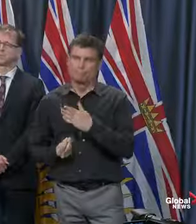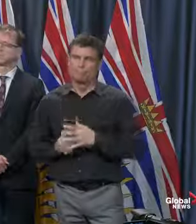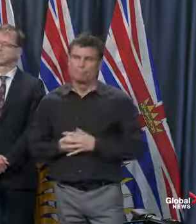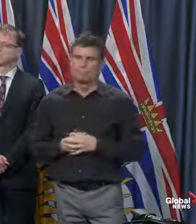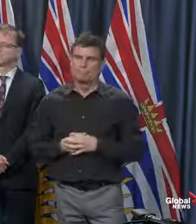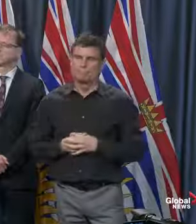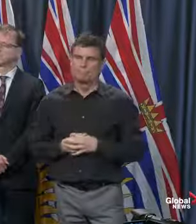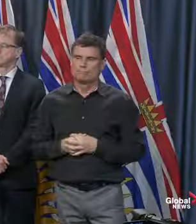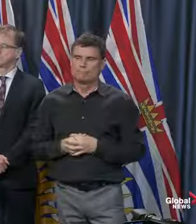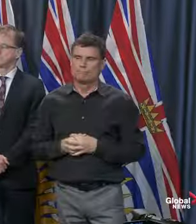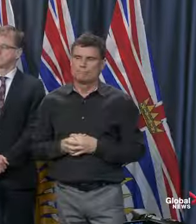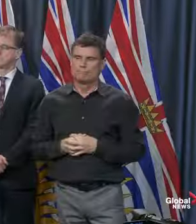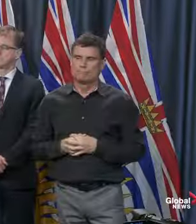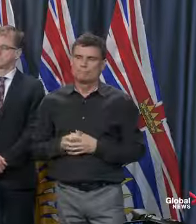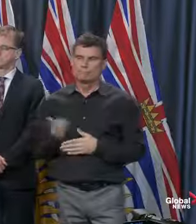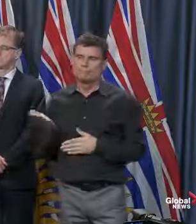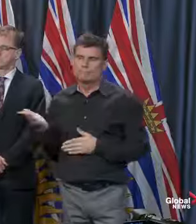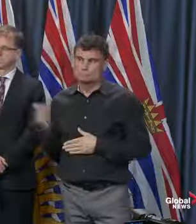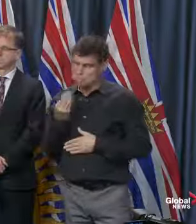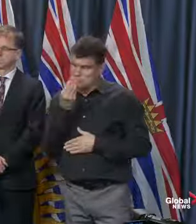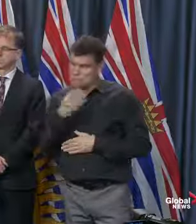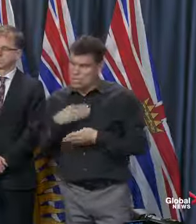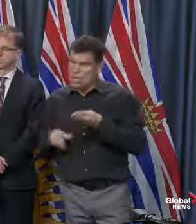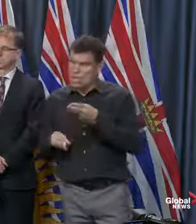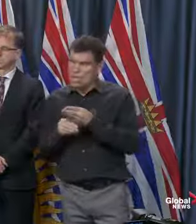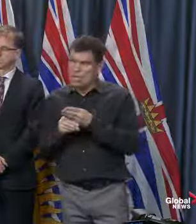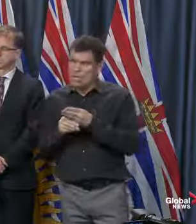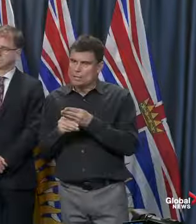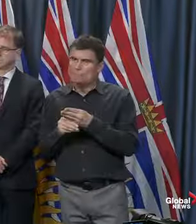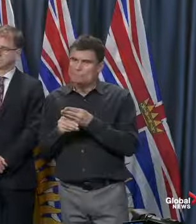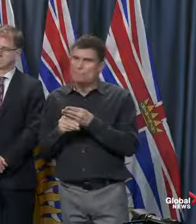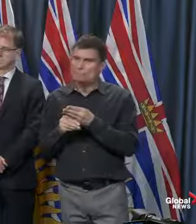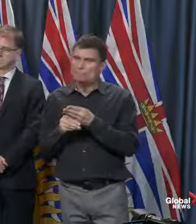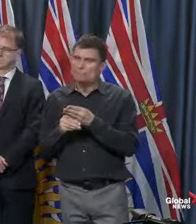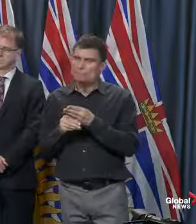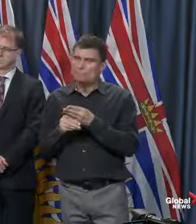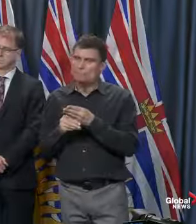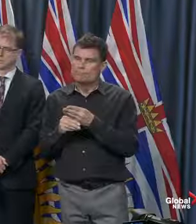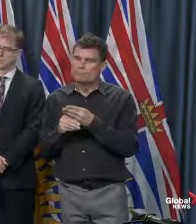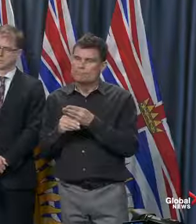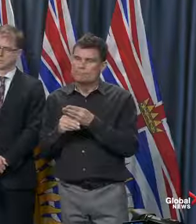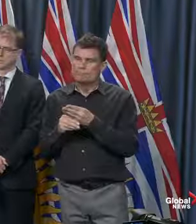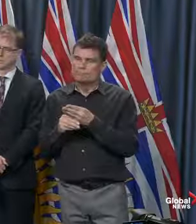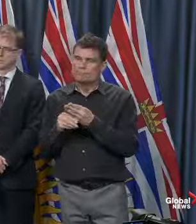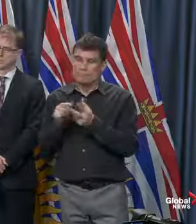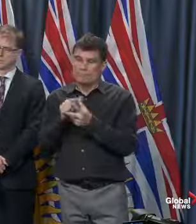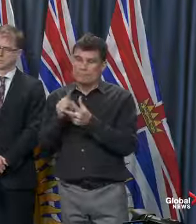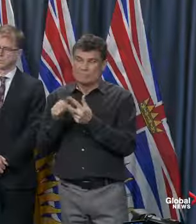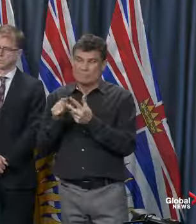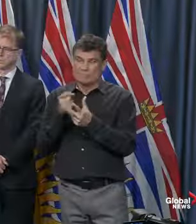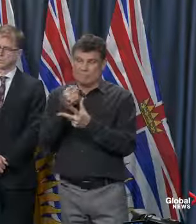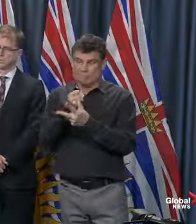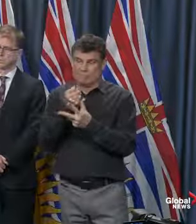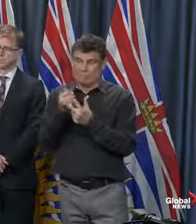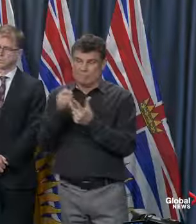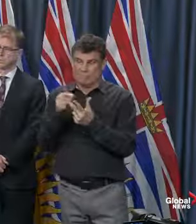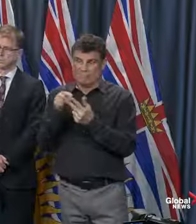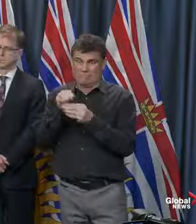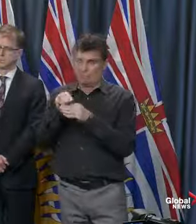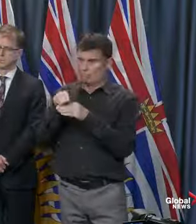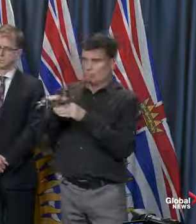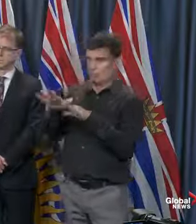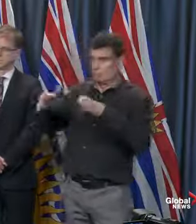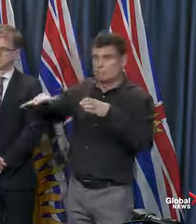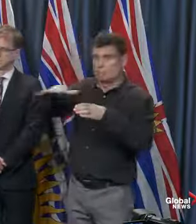And I will say, you know, with the number of outbreaks that are happening, so we have the Lynn Valley Care Center, we've had a number of